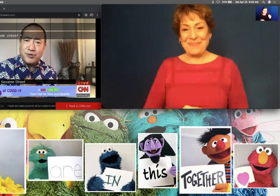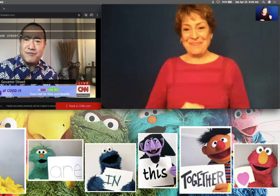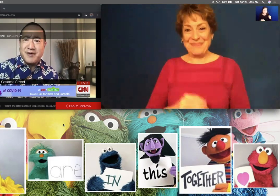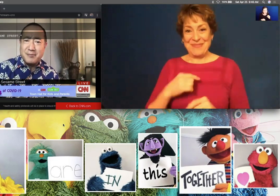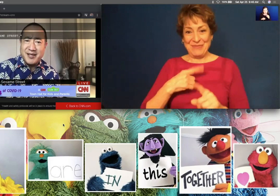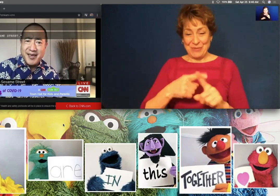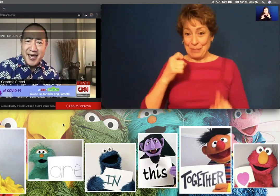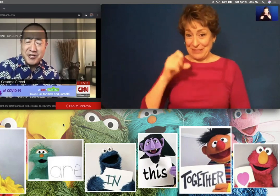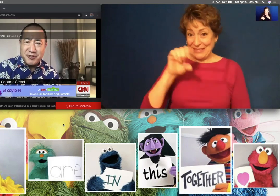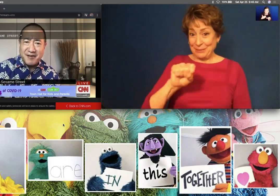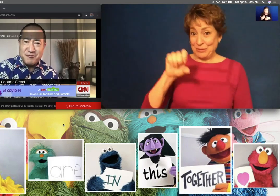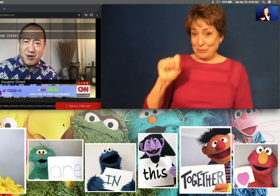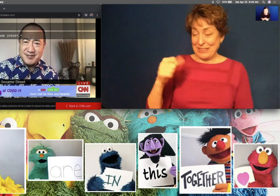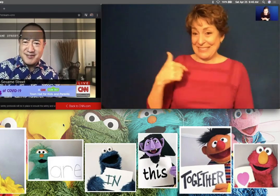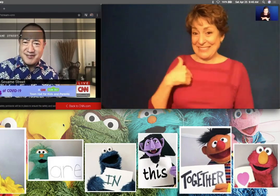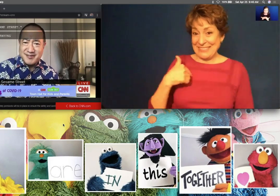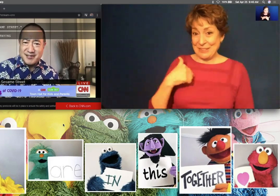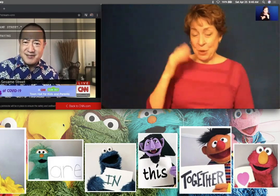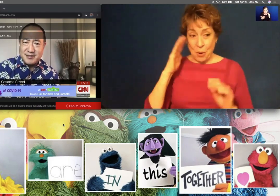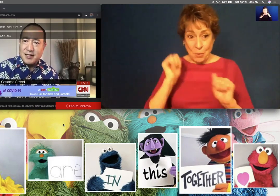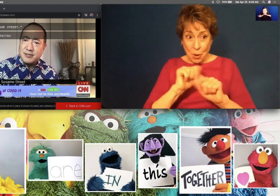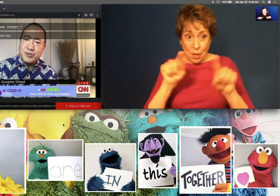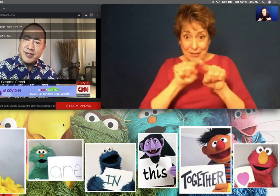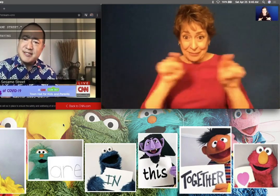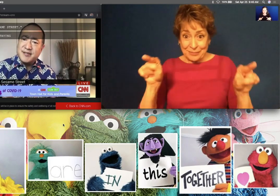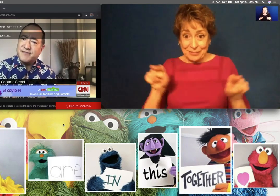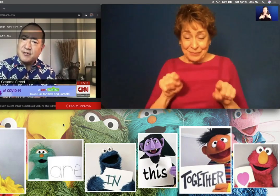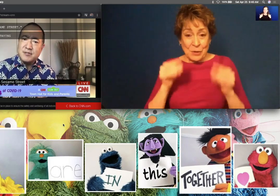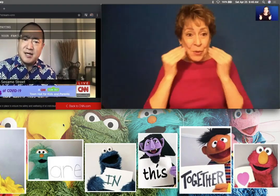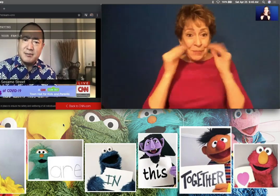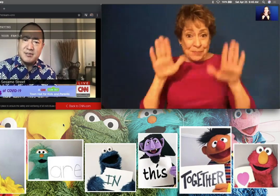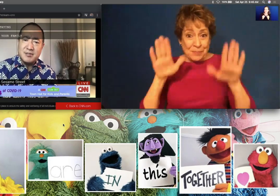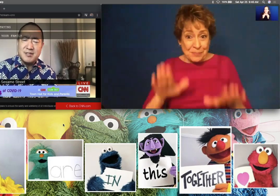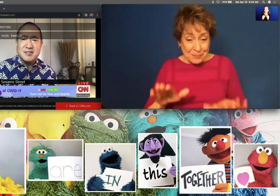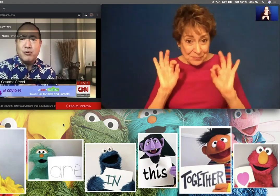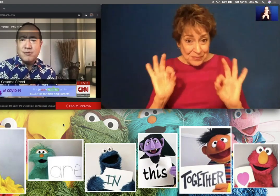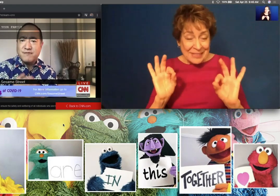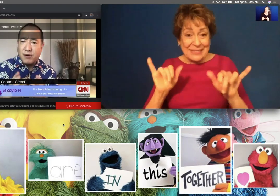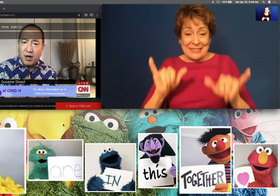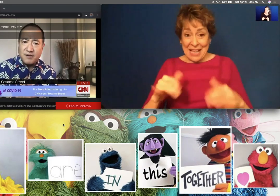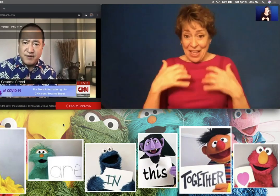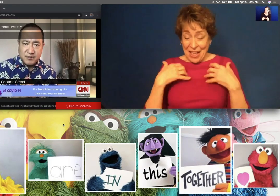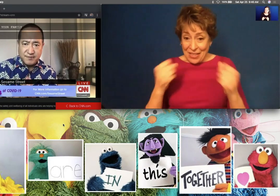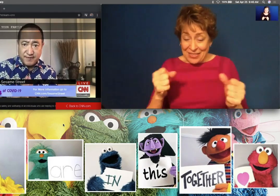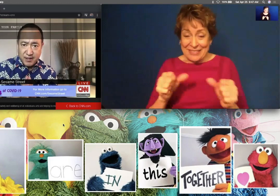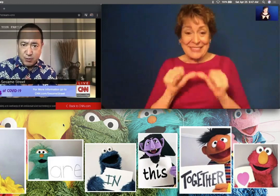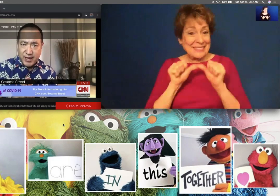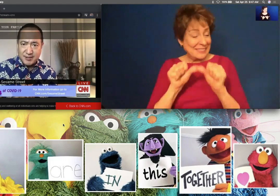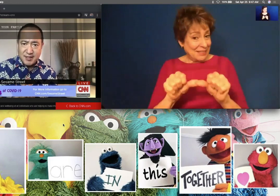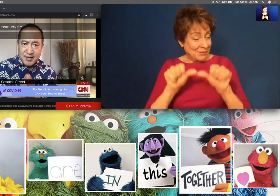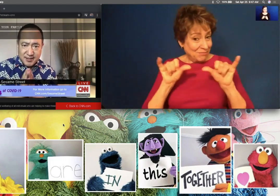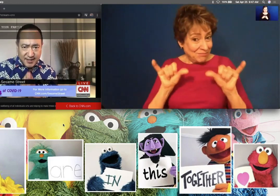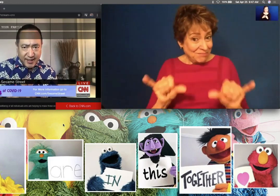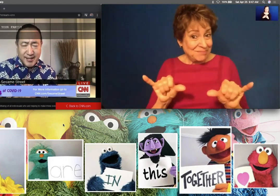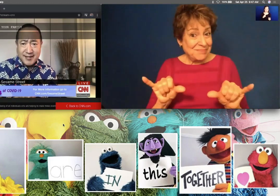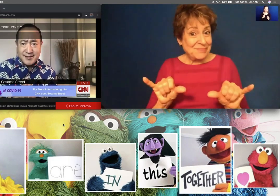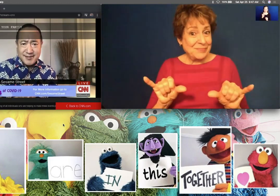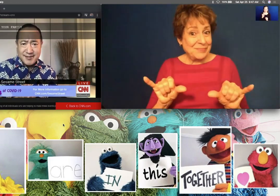Hi everyone, it's Alan from Sesame Street. I hope you are all staying healthy at home with your family and your loved